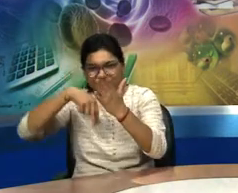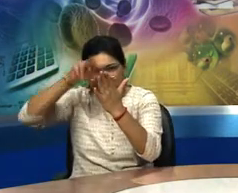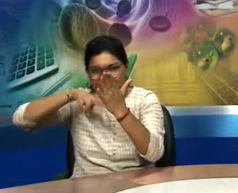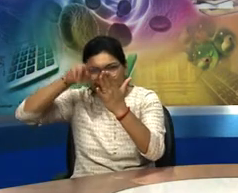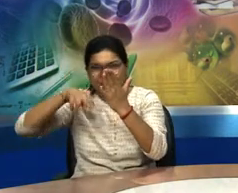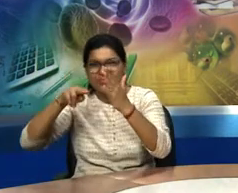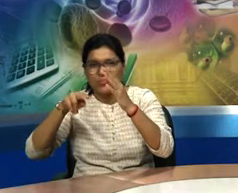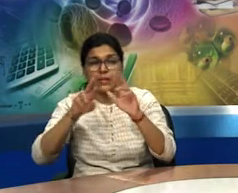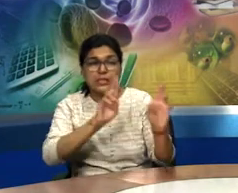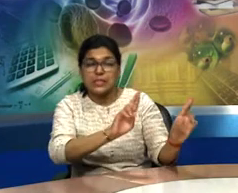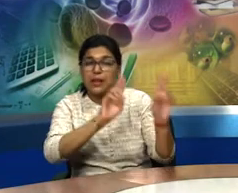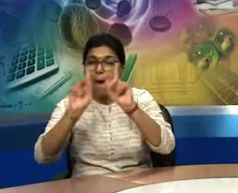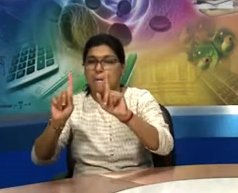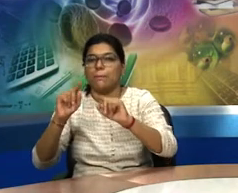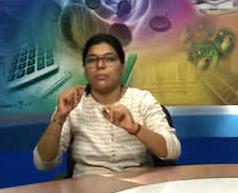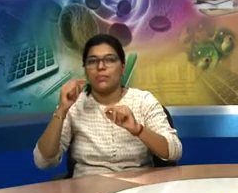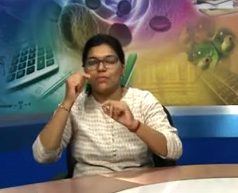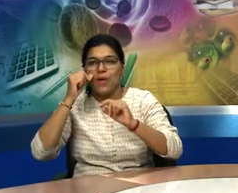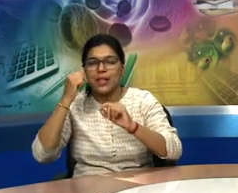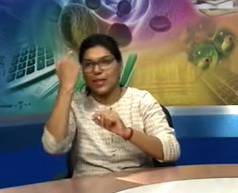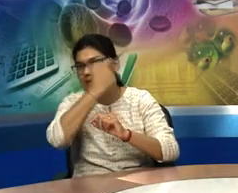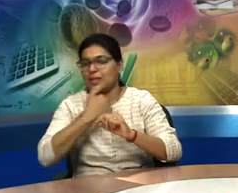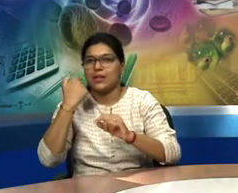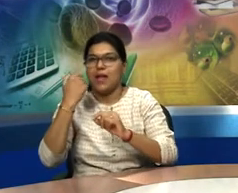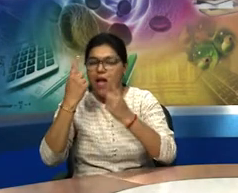As it is still so vivid in my mind.